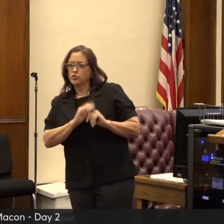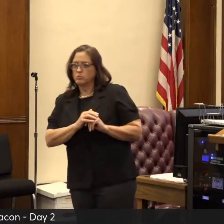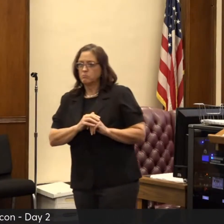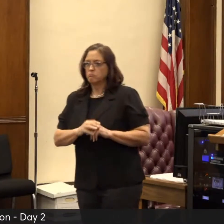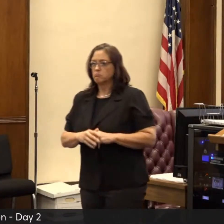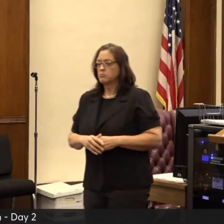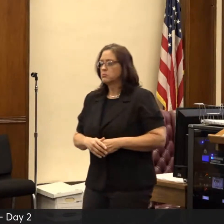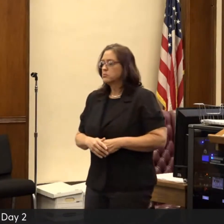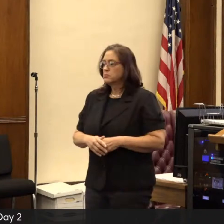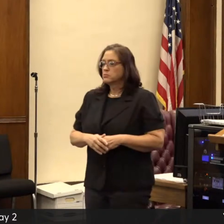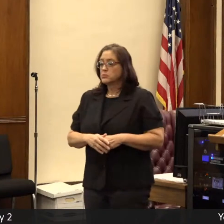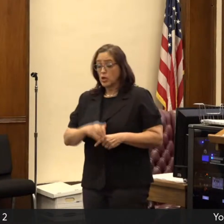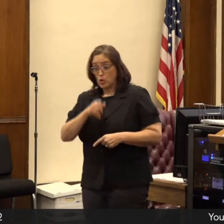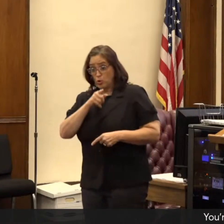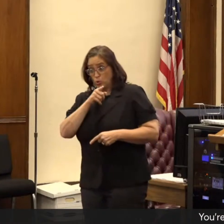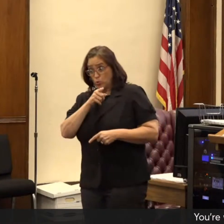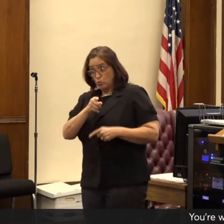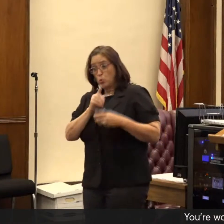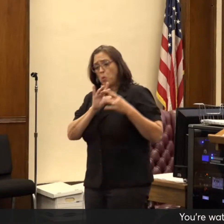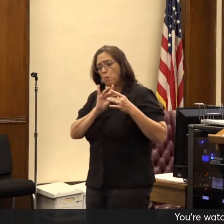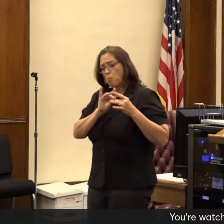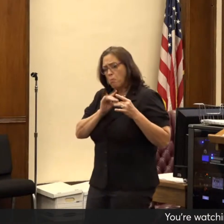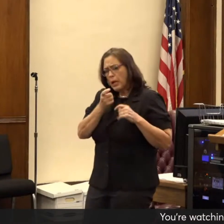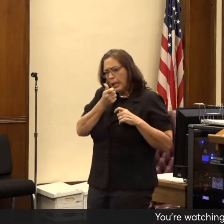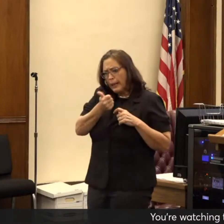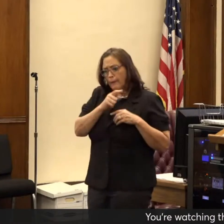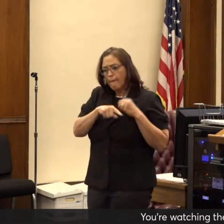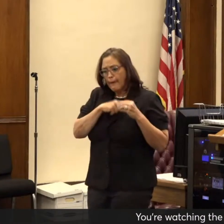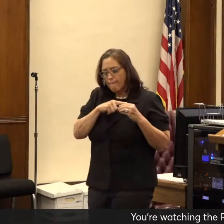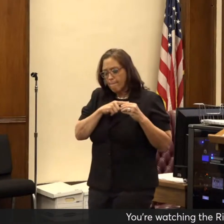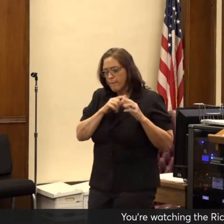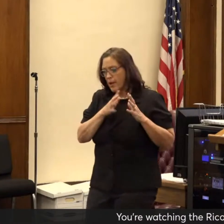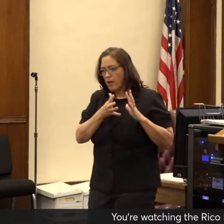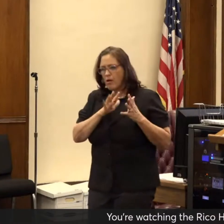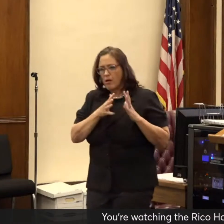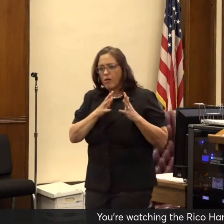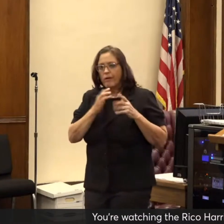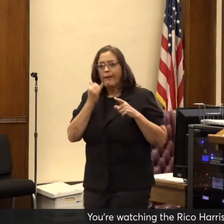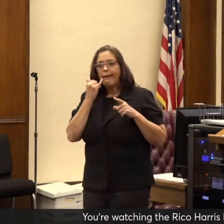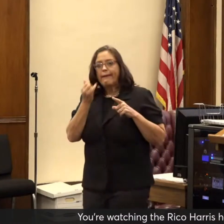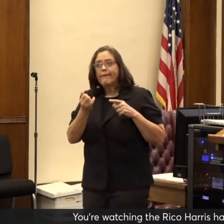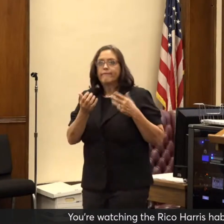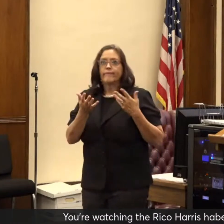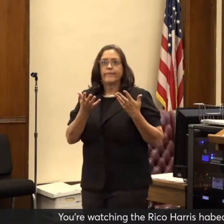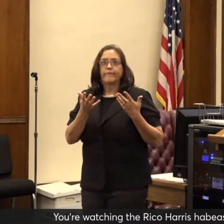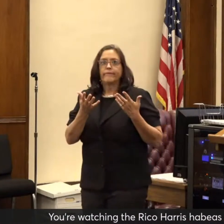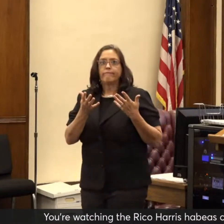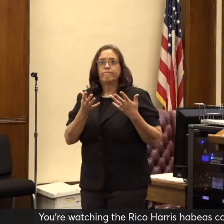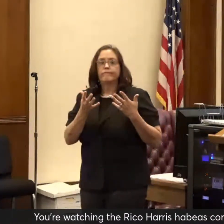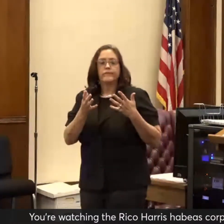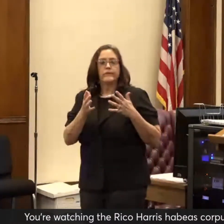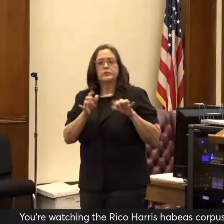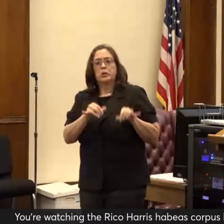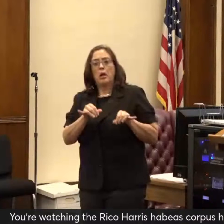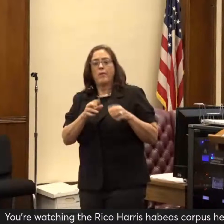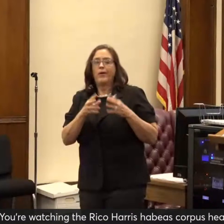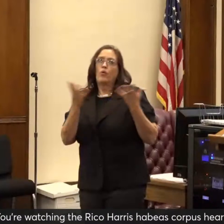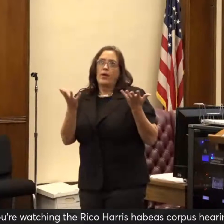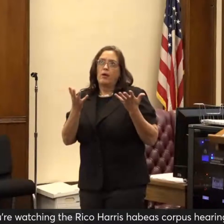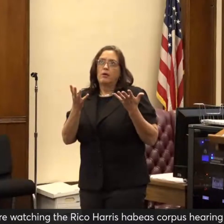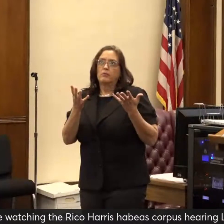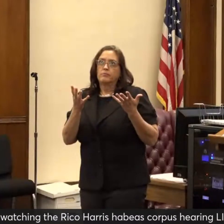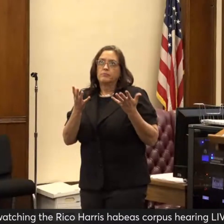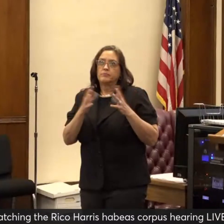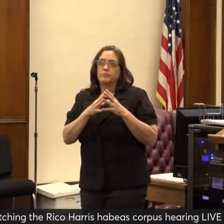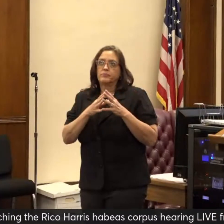You were talking a little bit about whether it was common practice. Well, it sounded like it's